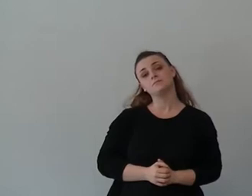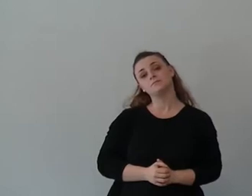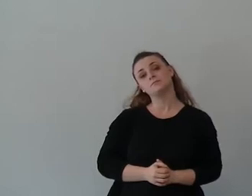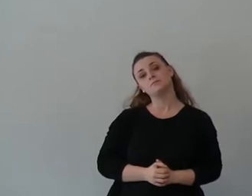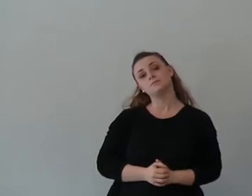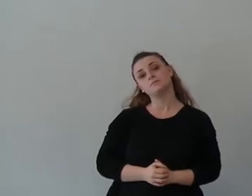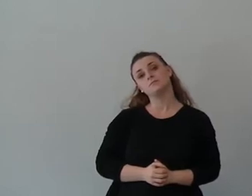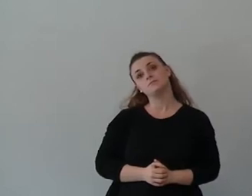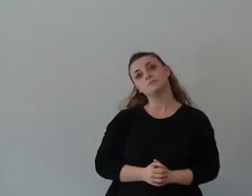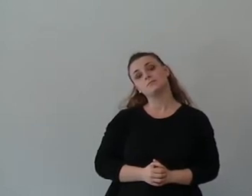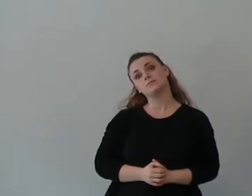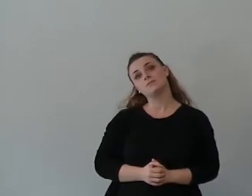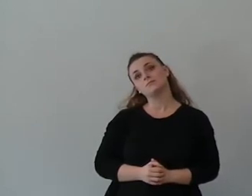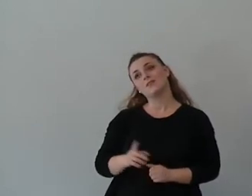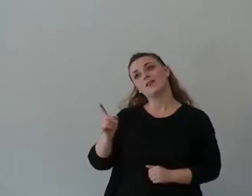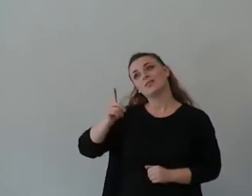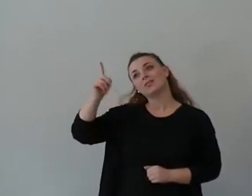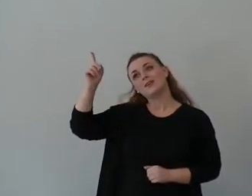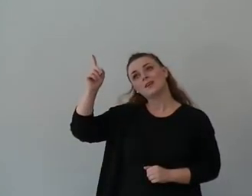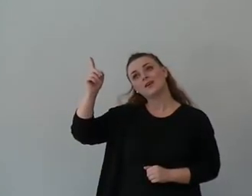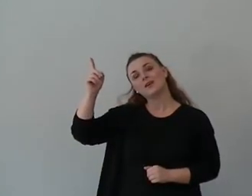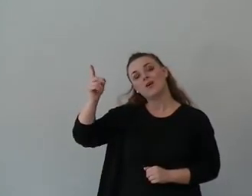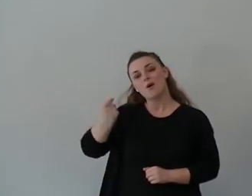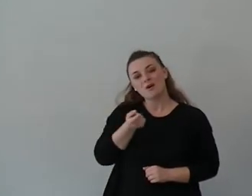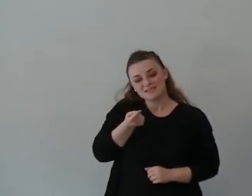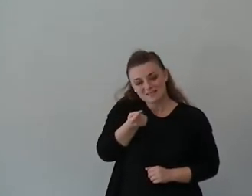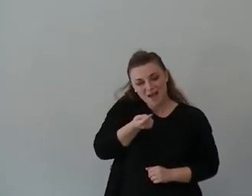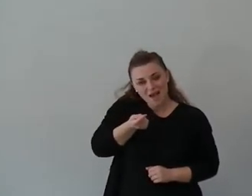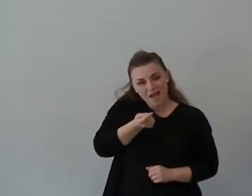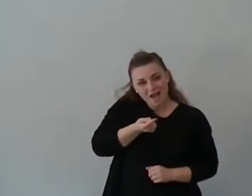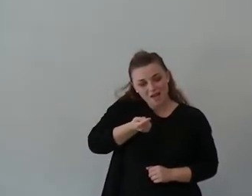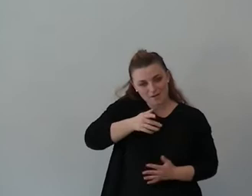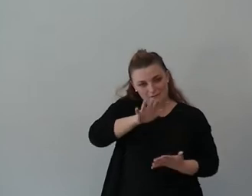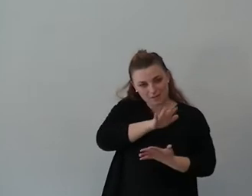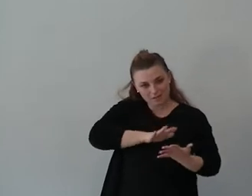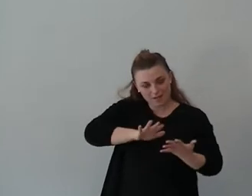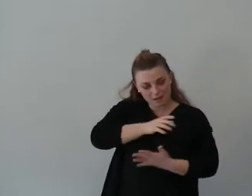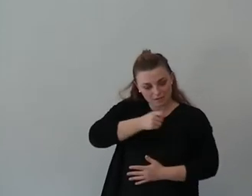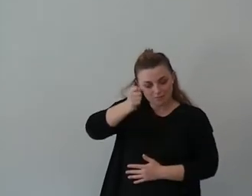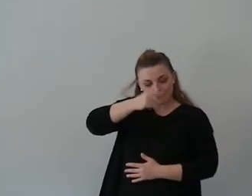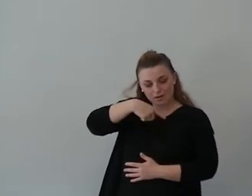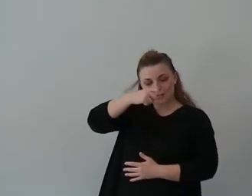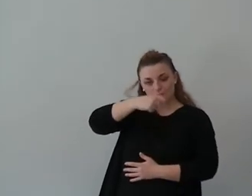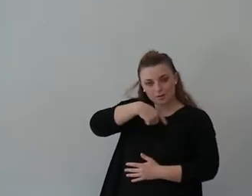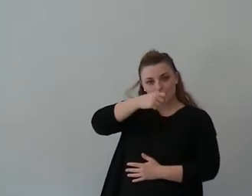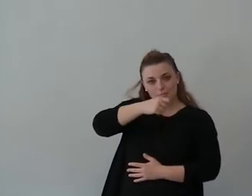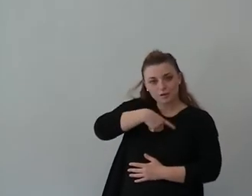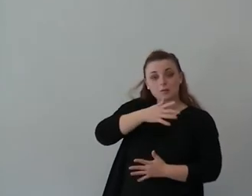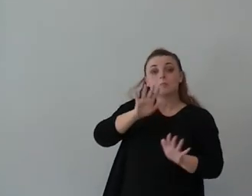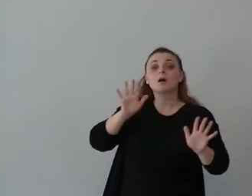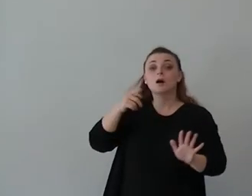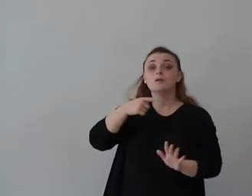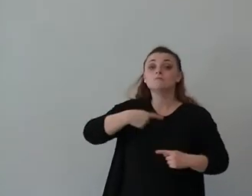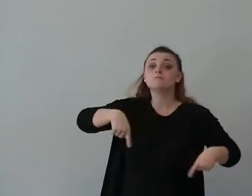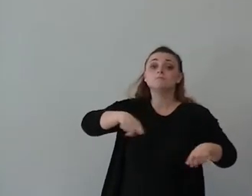Signore ha piantato nei nostri cuori. We know that God's holiness, or we know that God is holy and in control of the